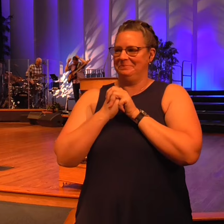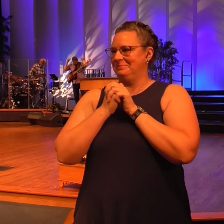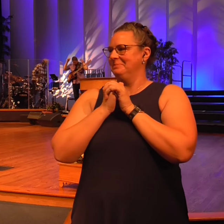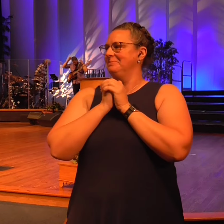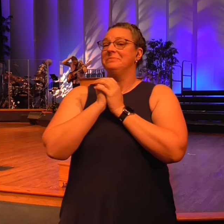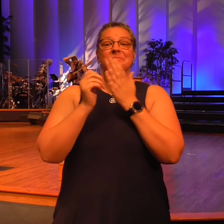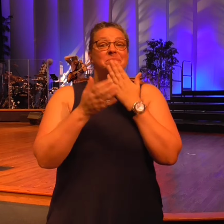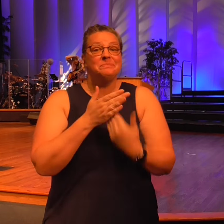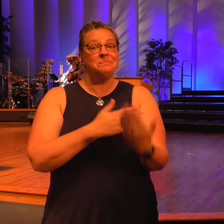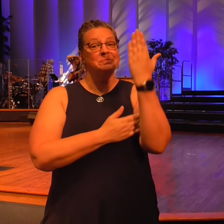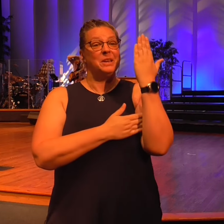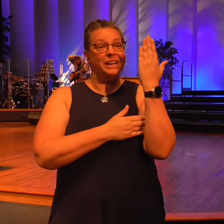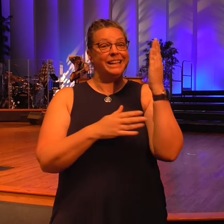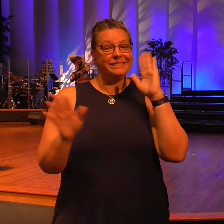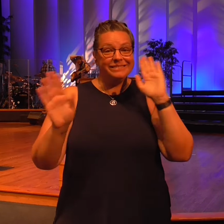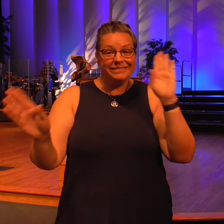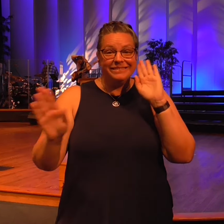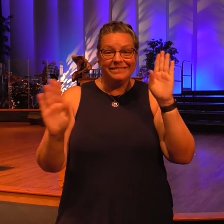Good morning.